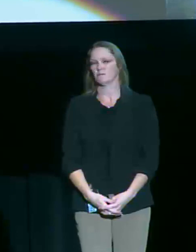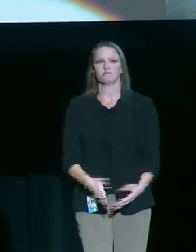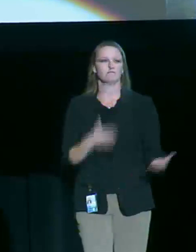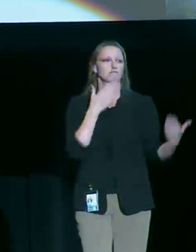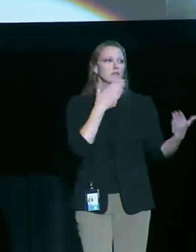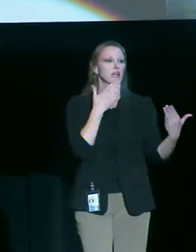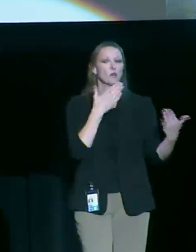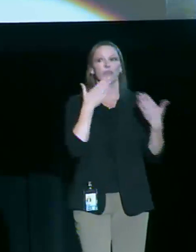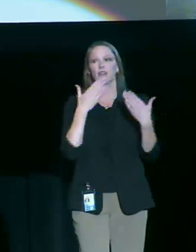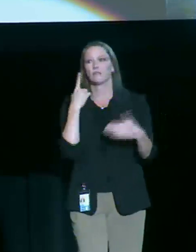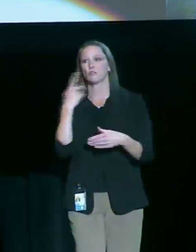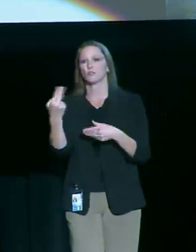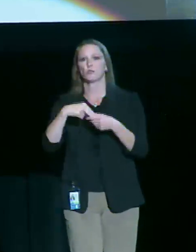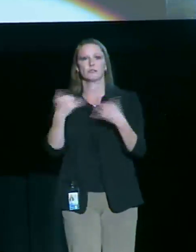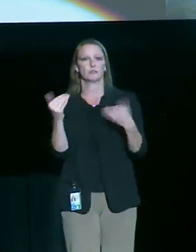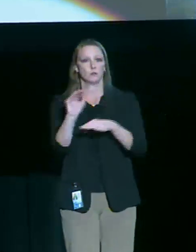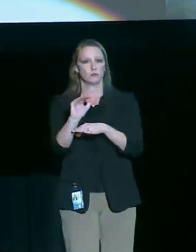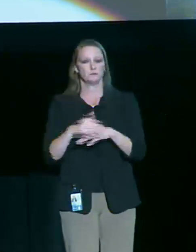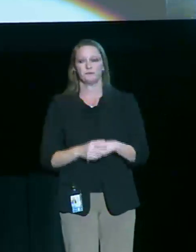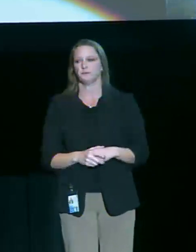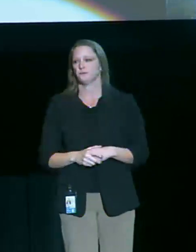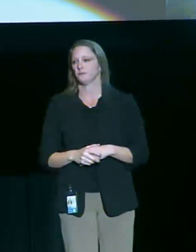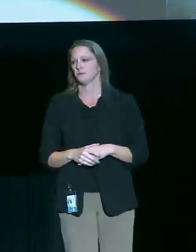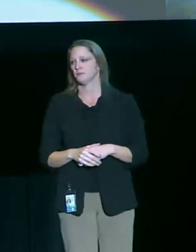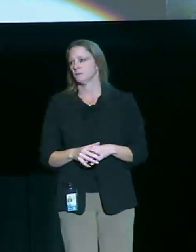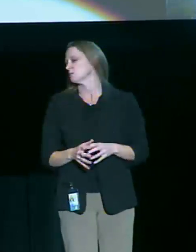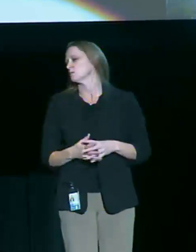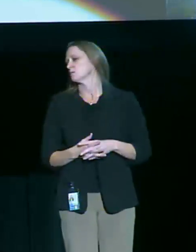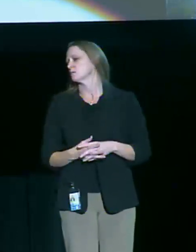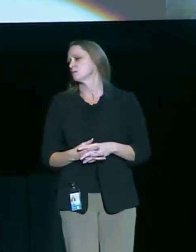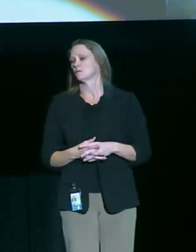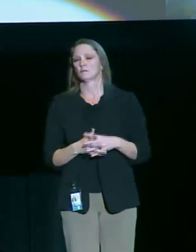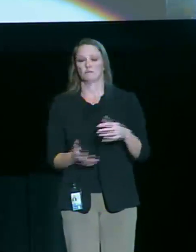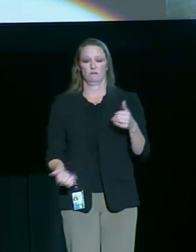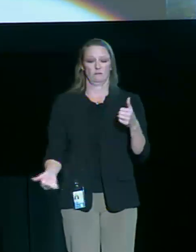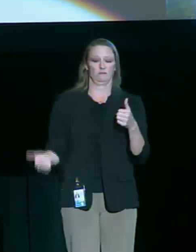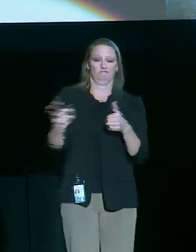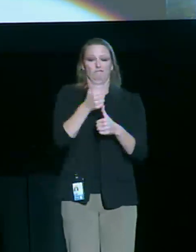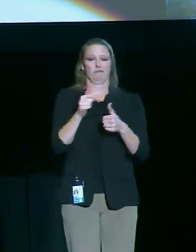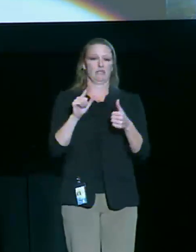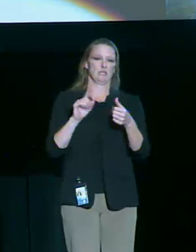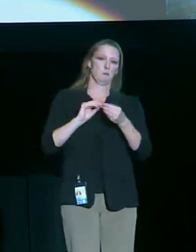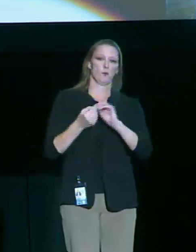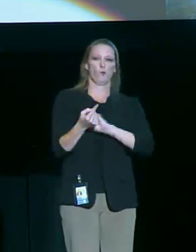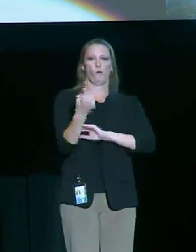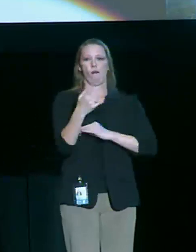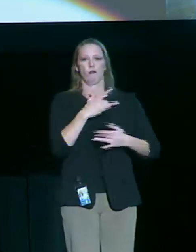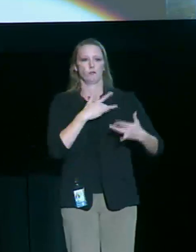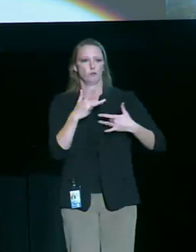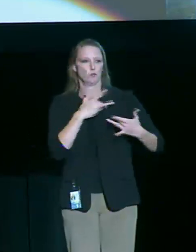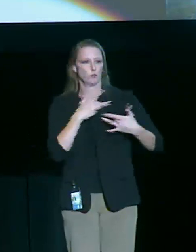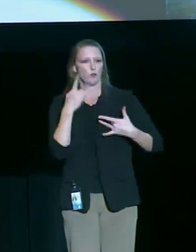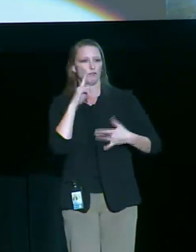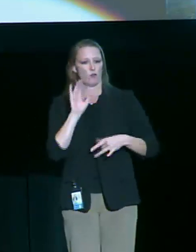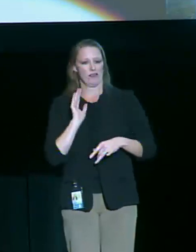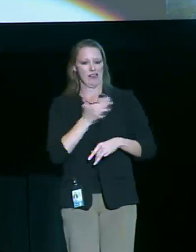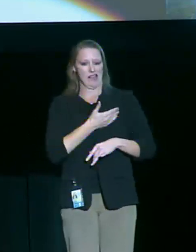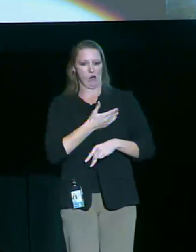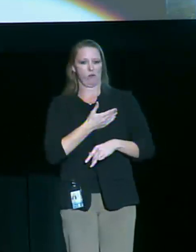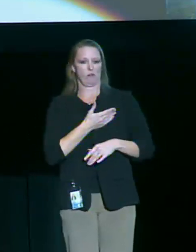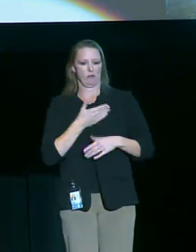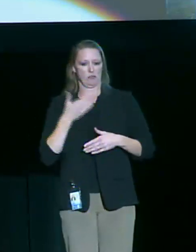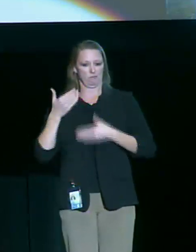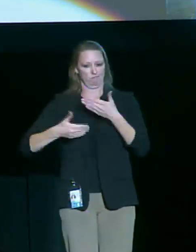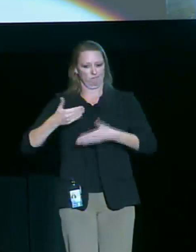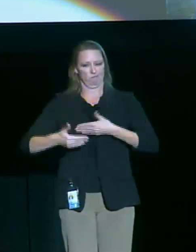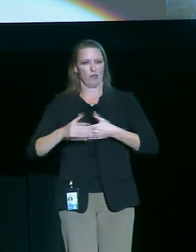Thank you, and thank you for being with us this evening. The number one concern for this operation